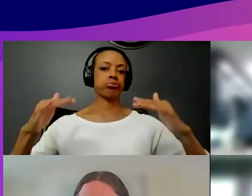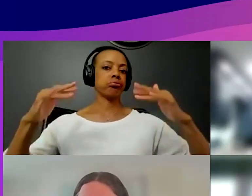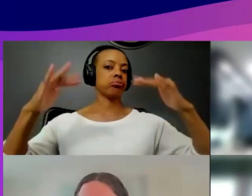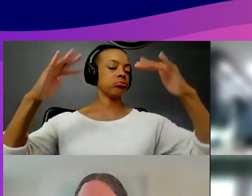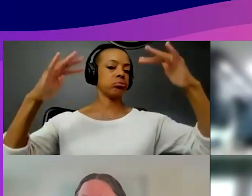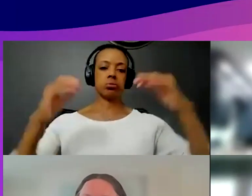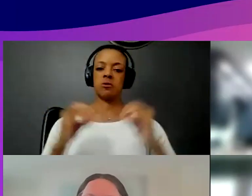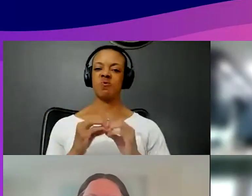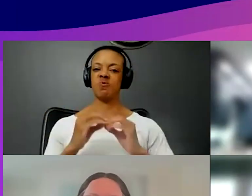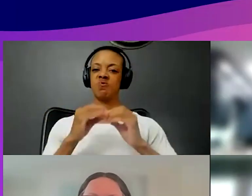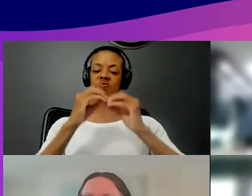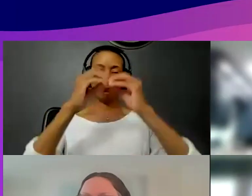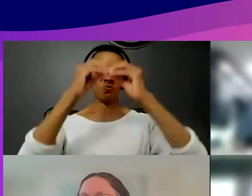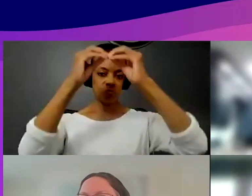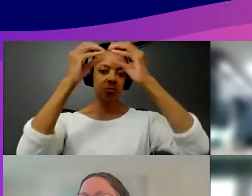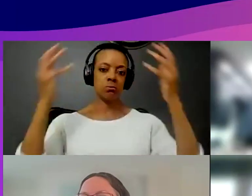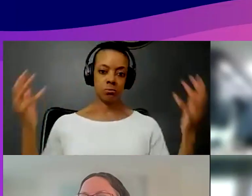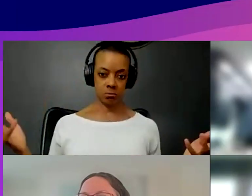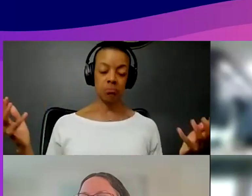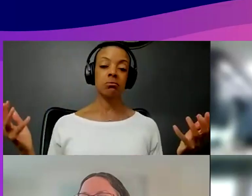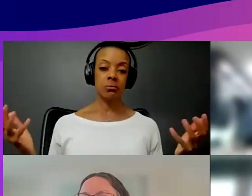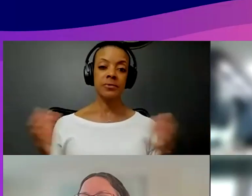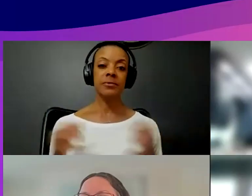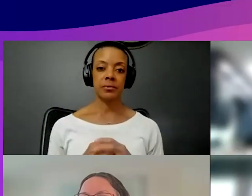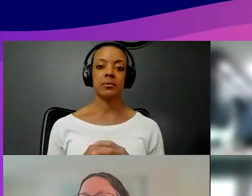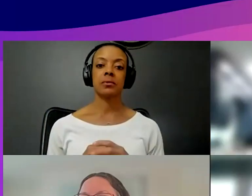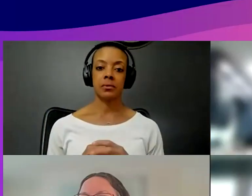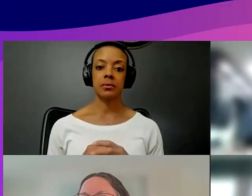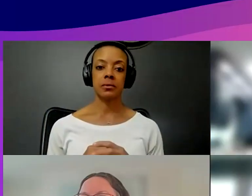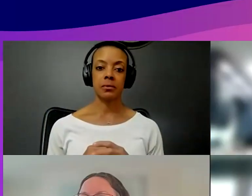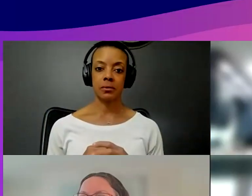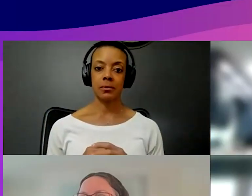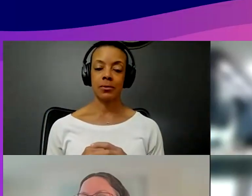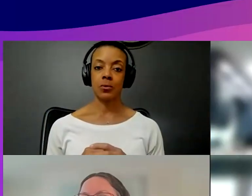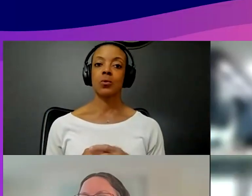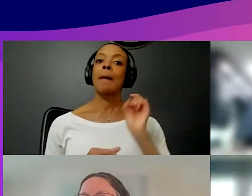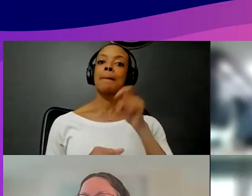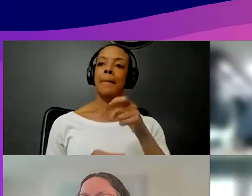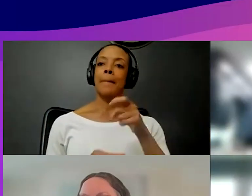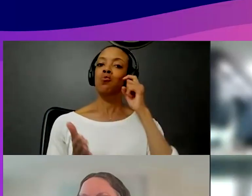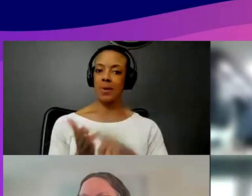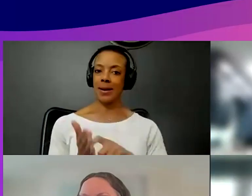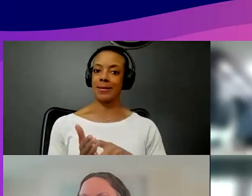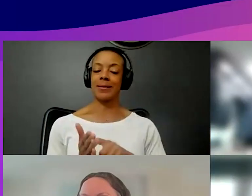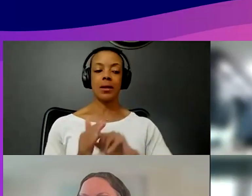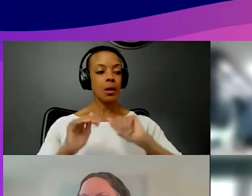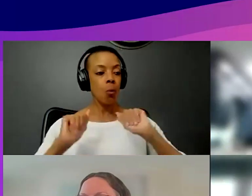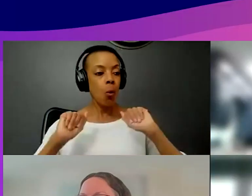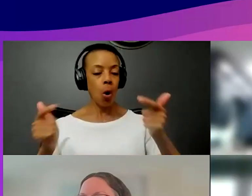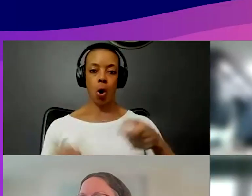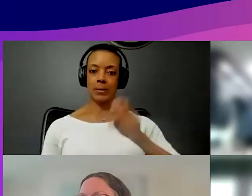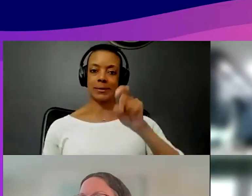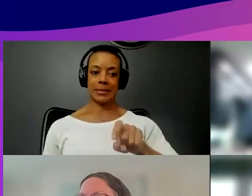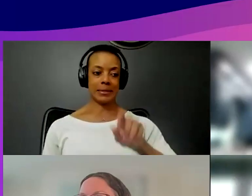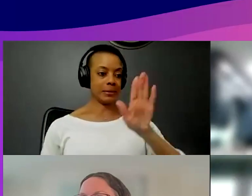So overall is that you have to take into account the needs of everyone and the different